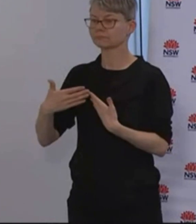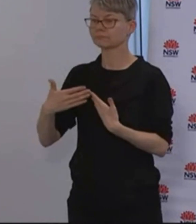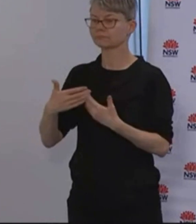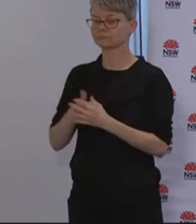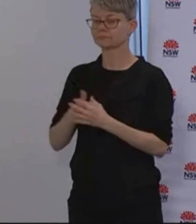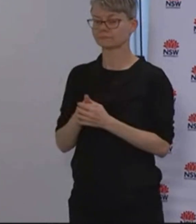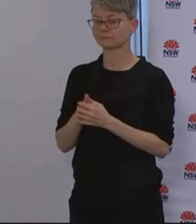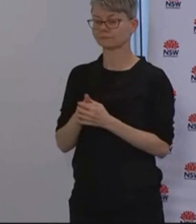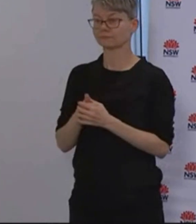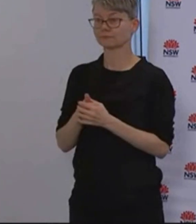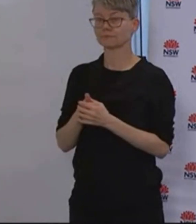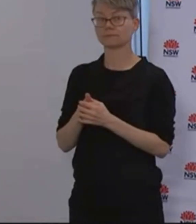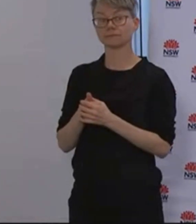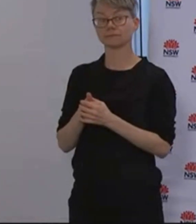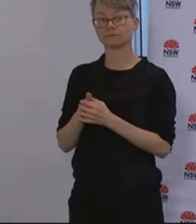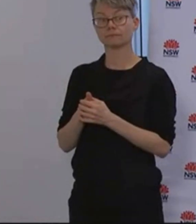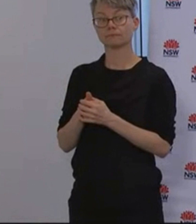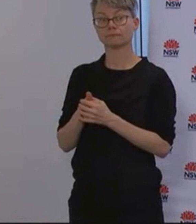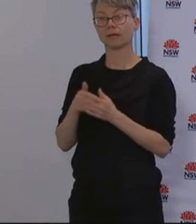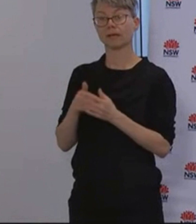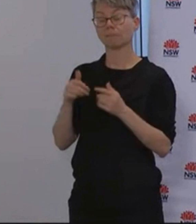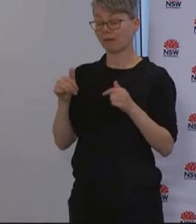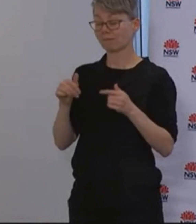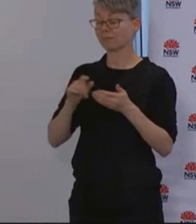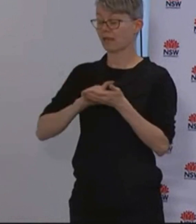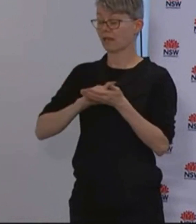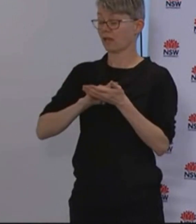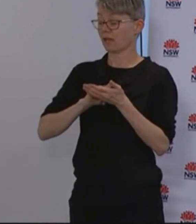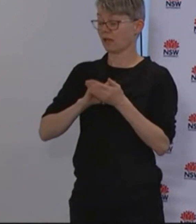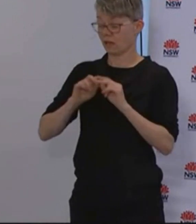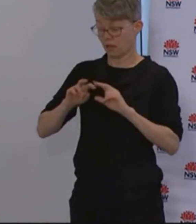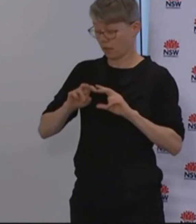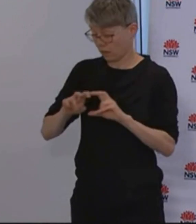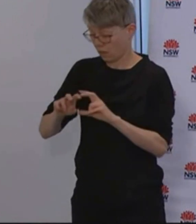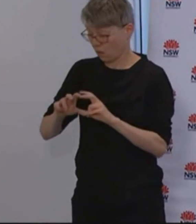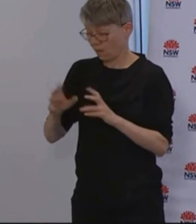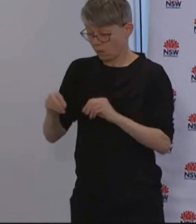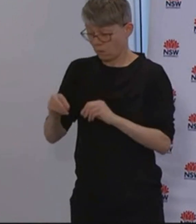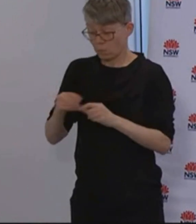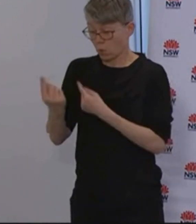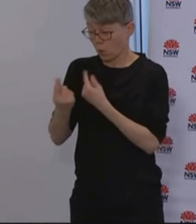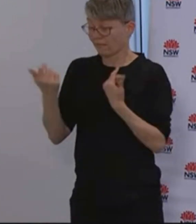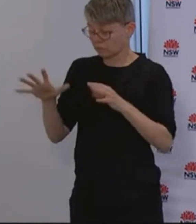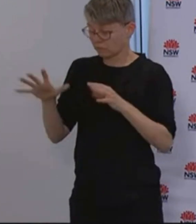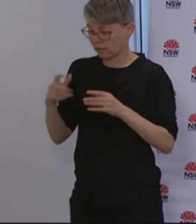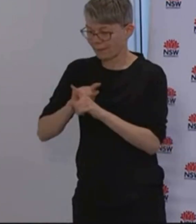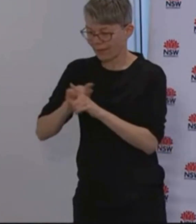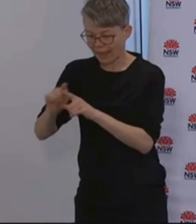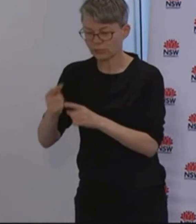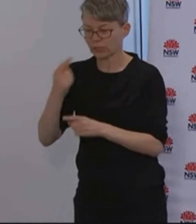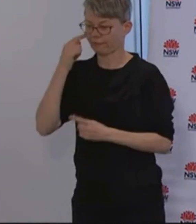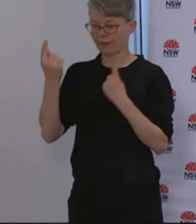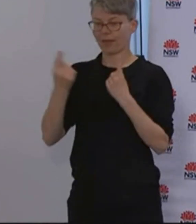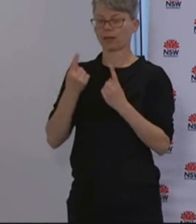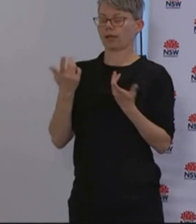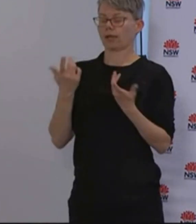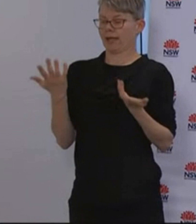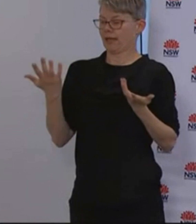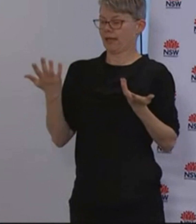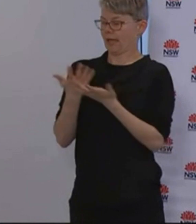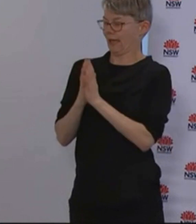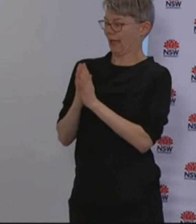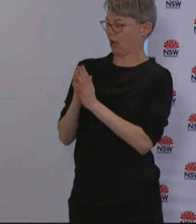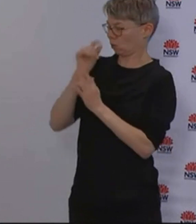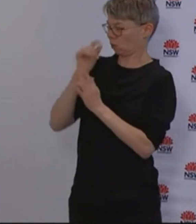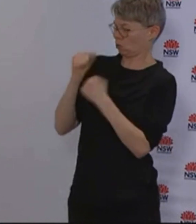for a discussion after we get over this hump of trying to identify all cases. Are you looking at truck drivers who may have stopped off at the